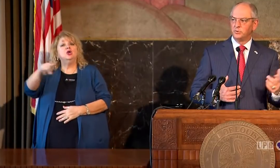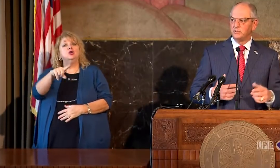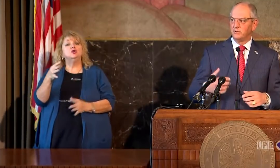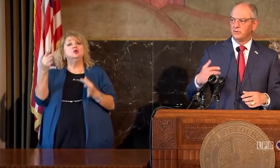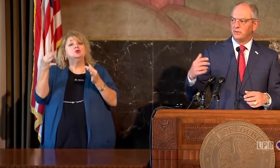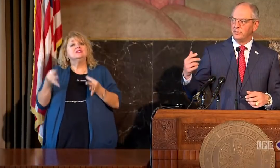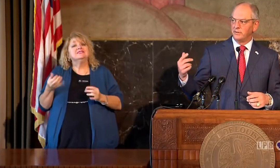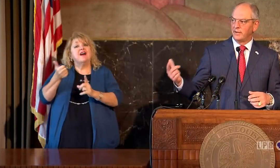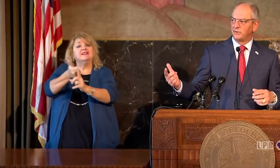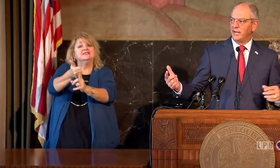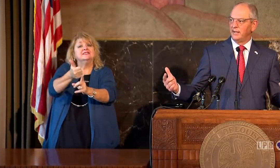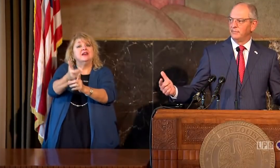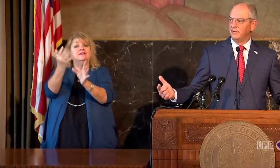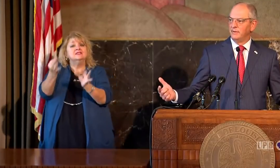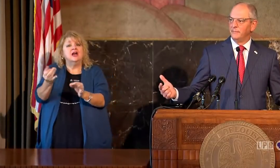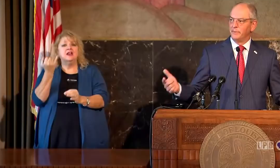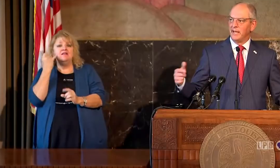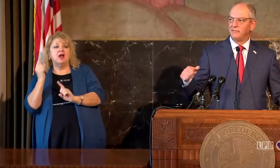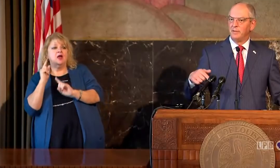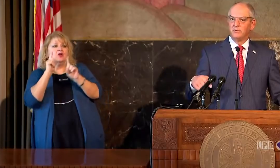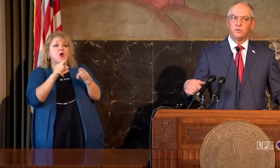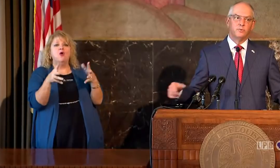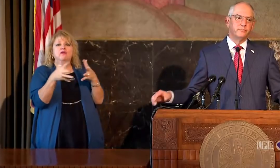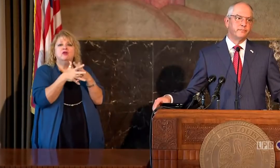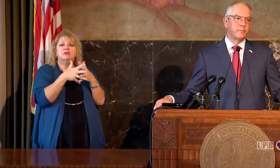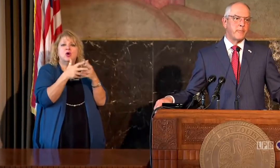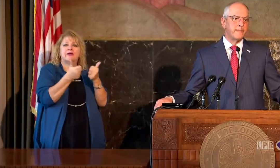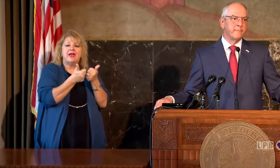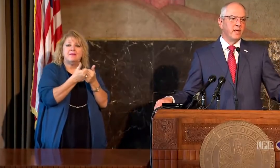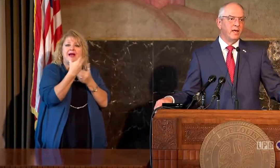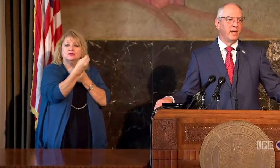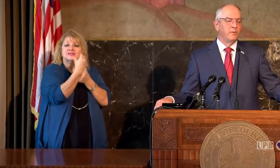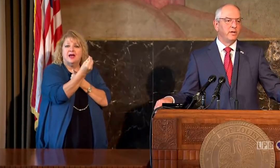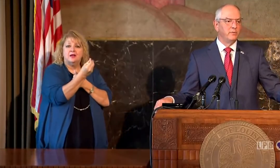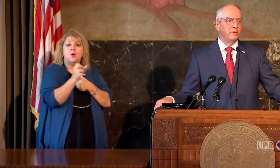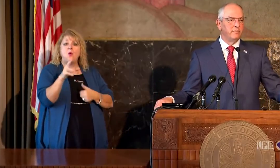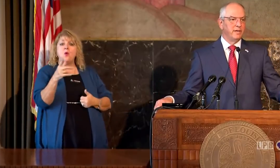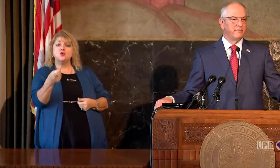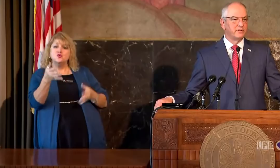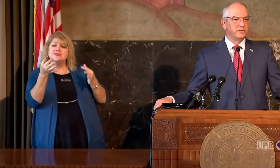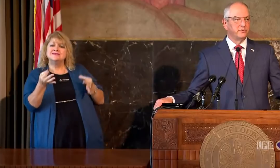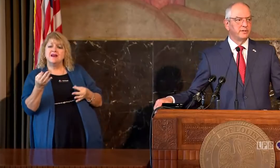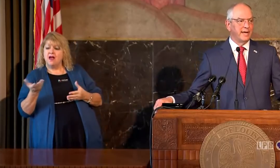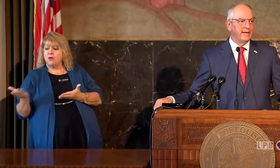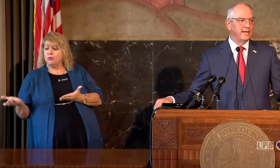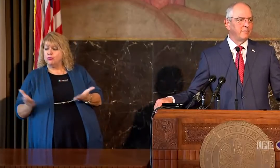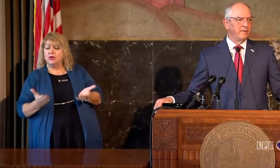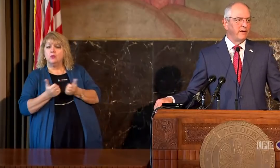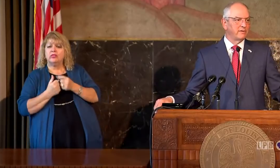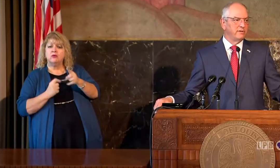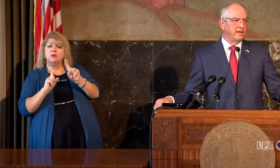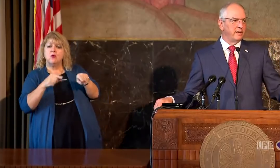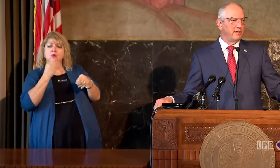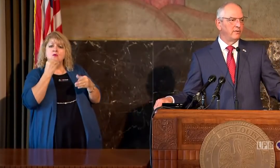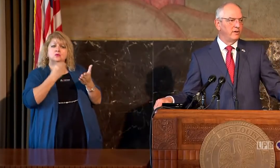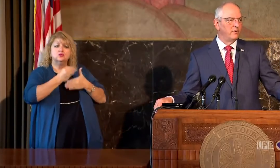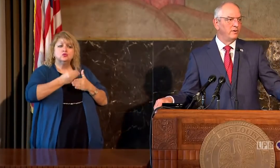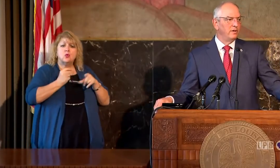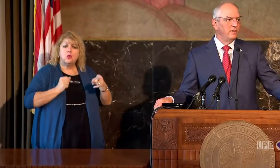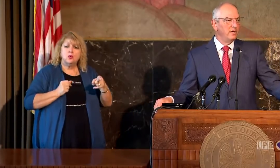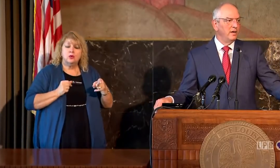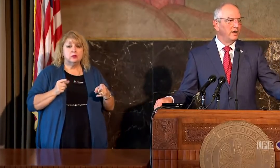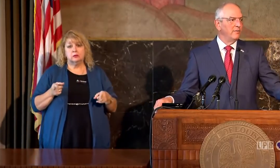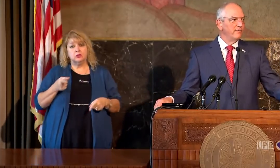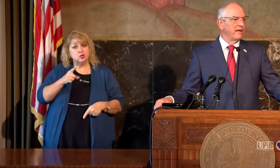the grocery store or to Tiger Stadium, but they have to be in school. And we know that many of our children can't yet be vaccinated,